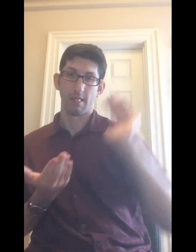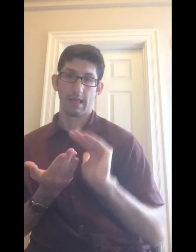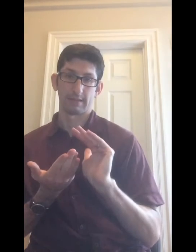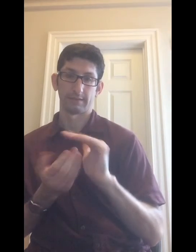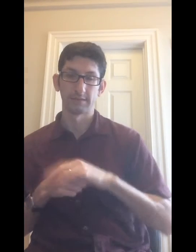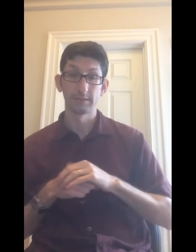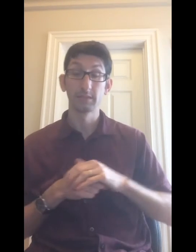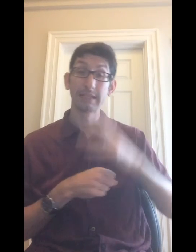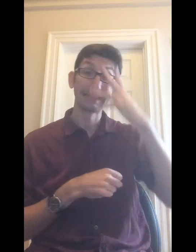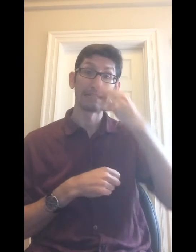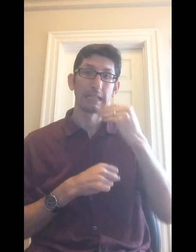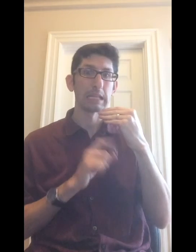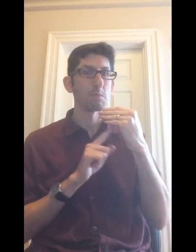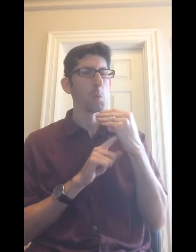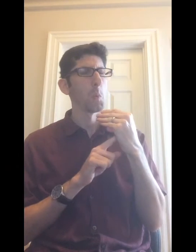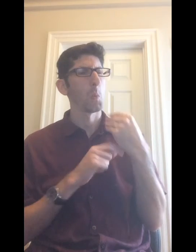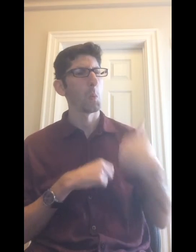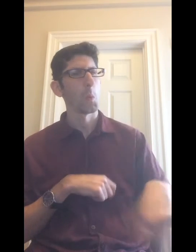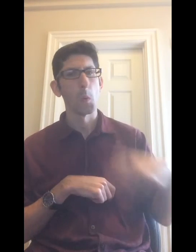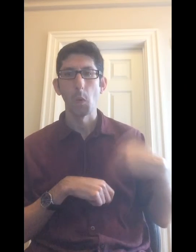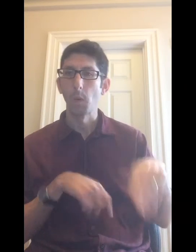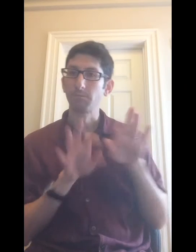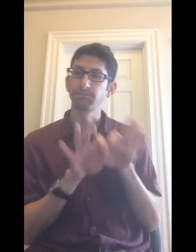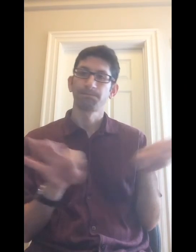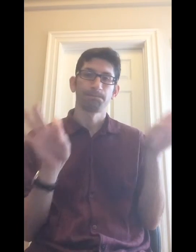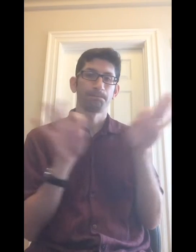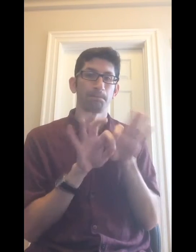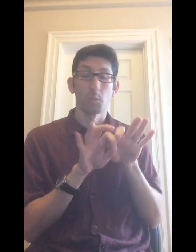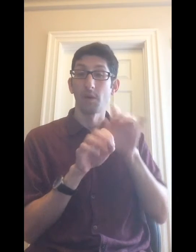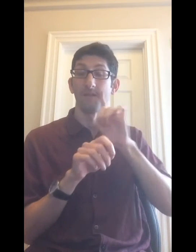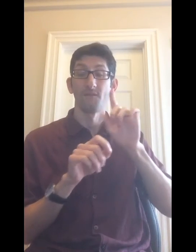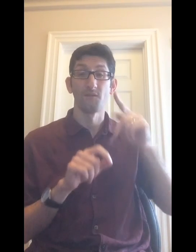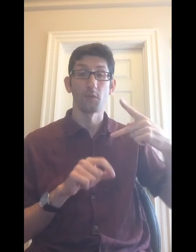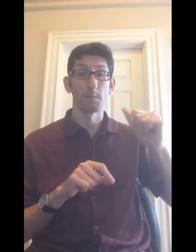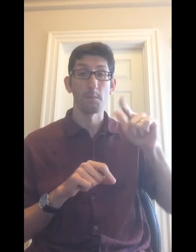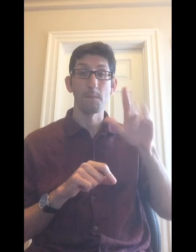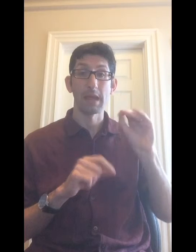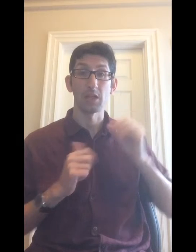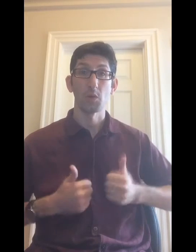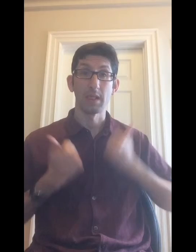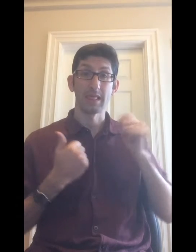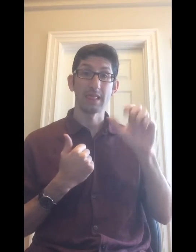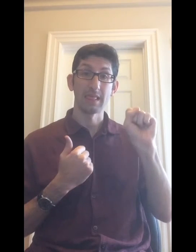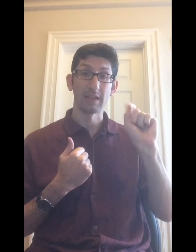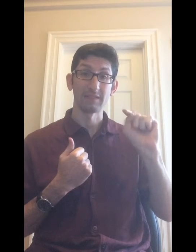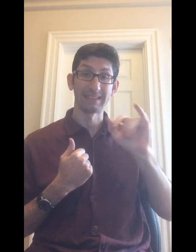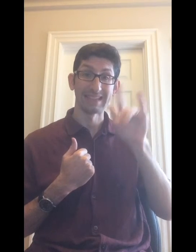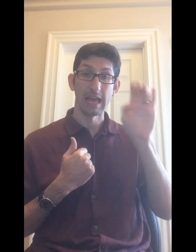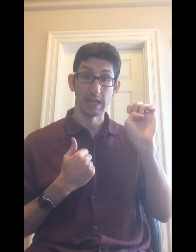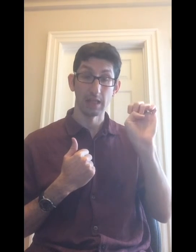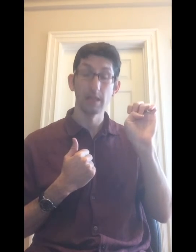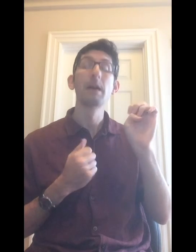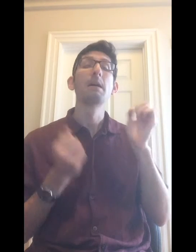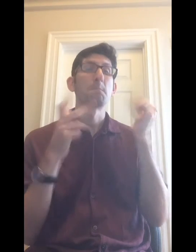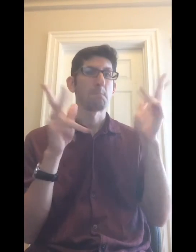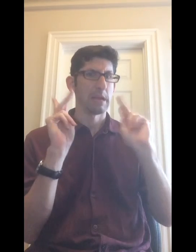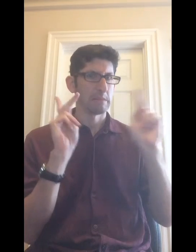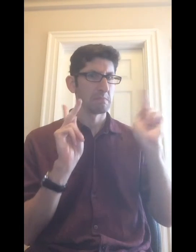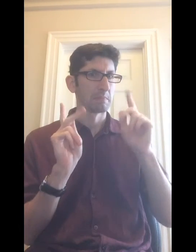is considered extremely important to this lifestyle, and a lot of advocates suggest that you should have at least 8 hours of sleep